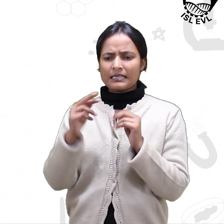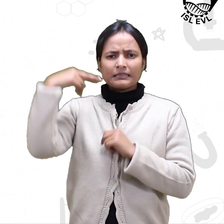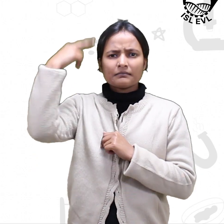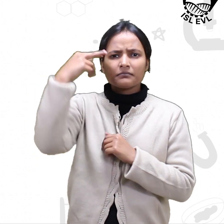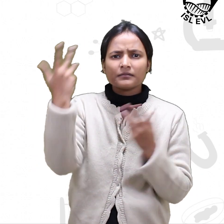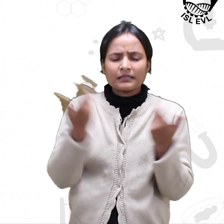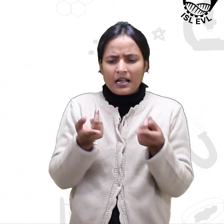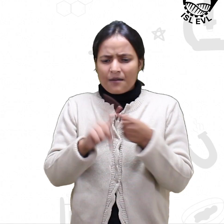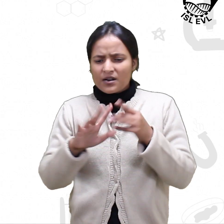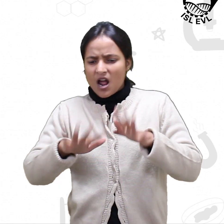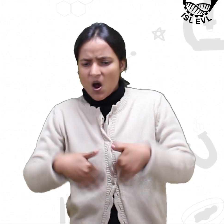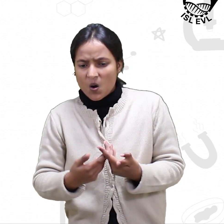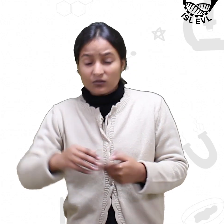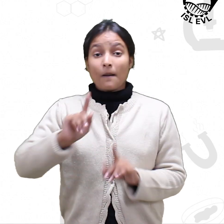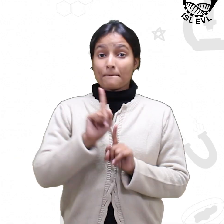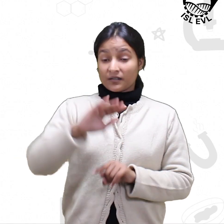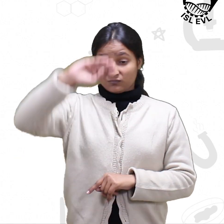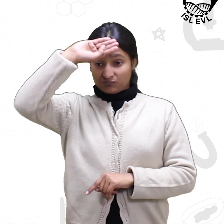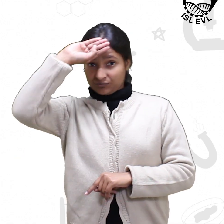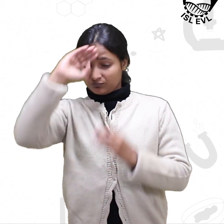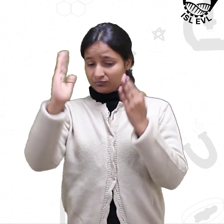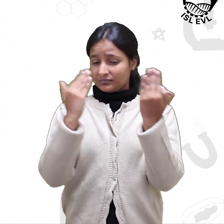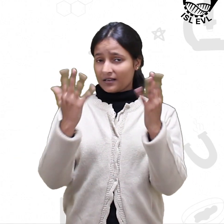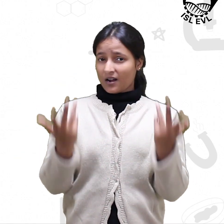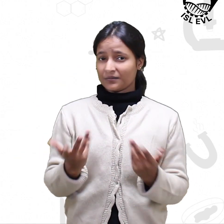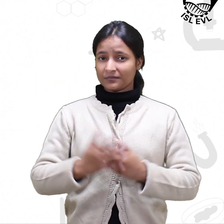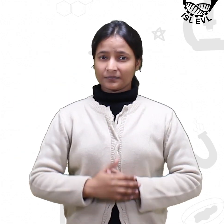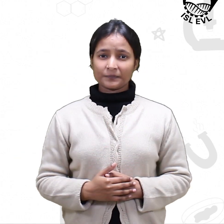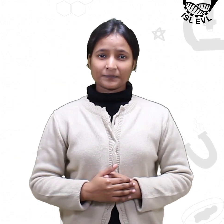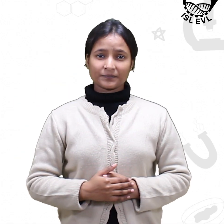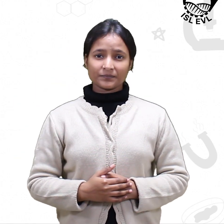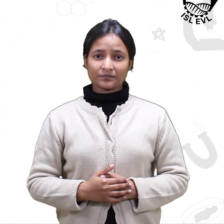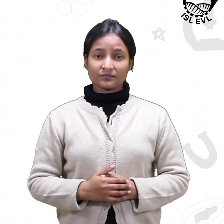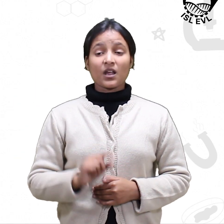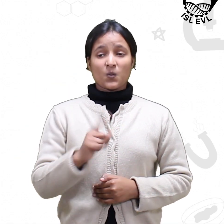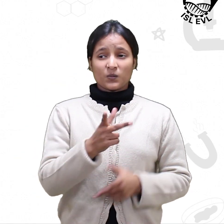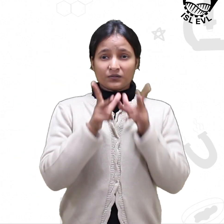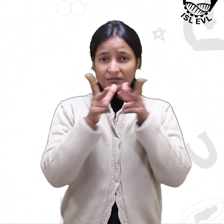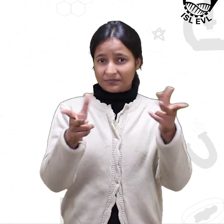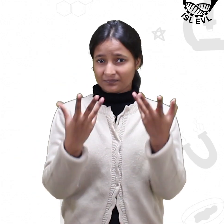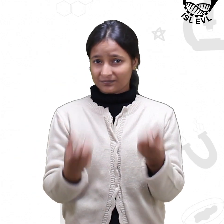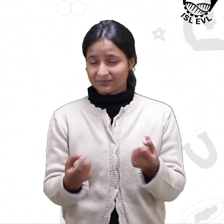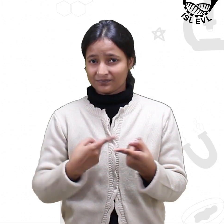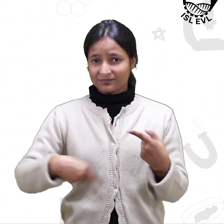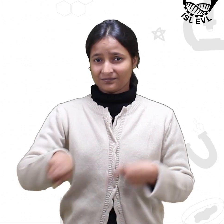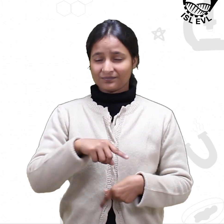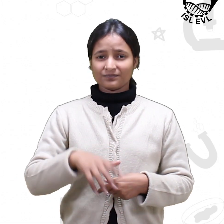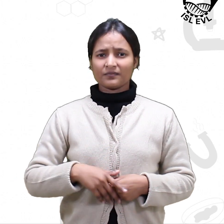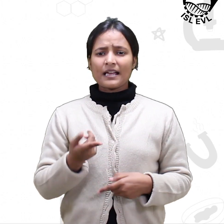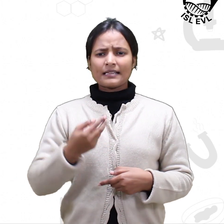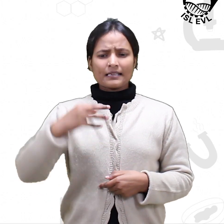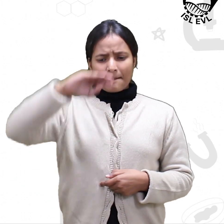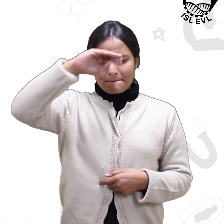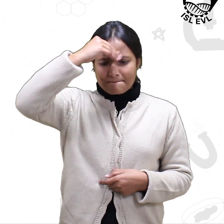for paralysis and fever. So first thing I wanted to say is that paralysis itself is for